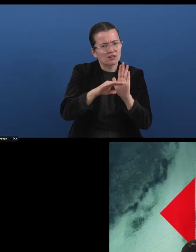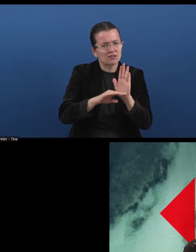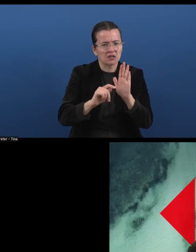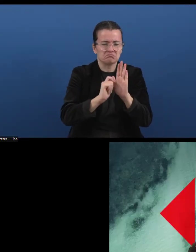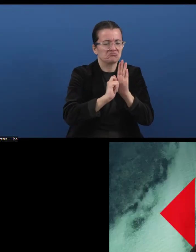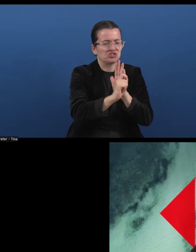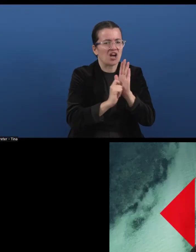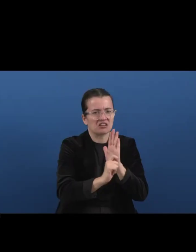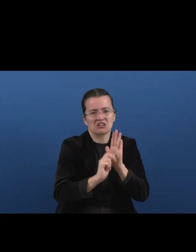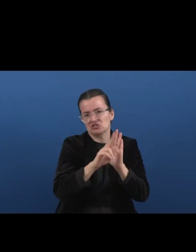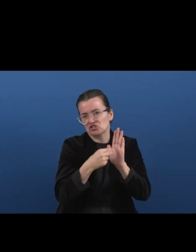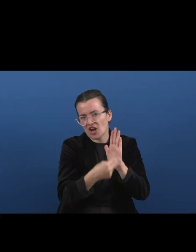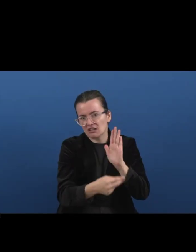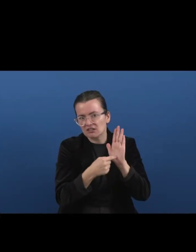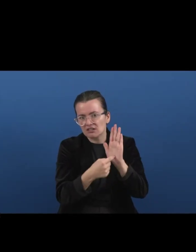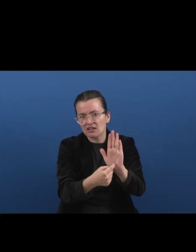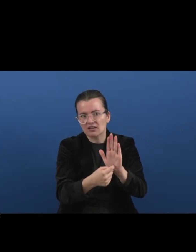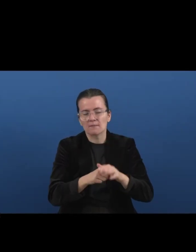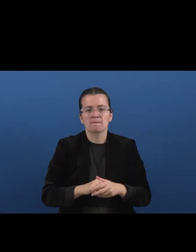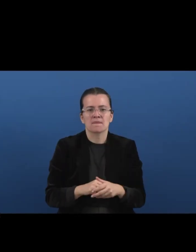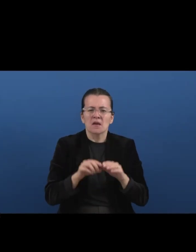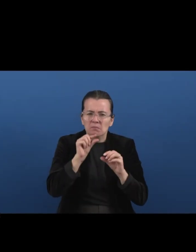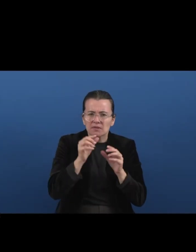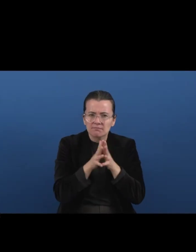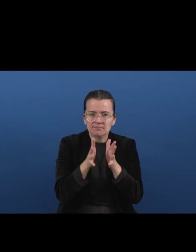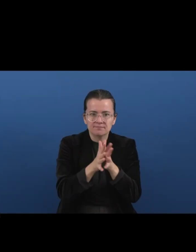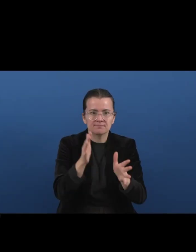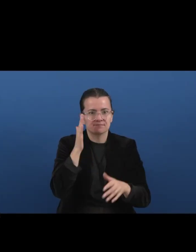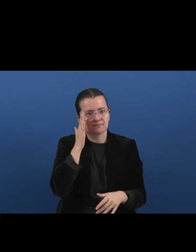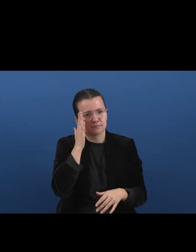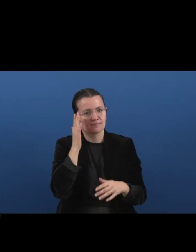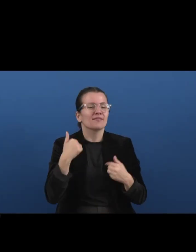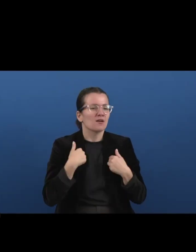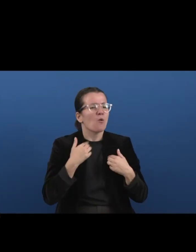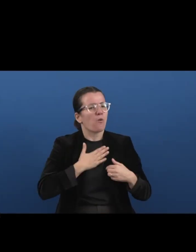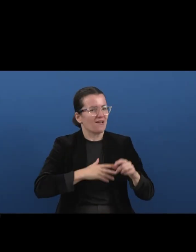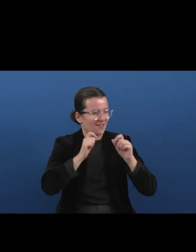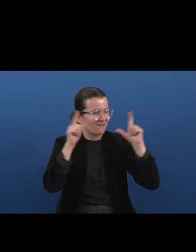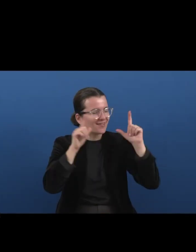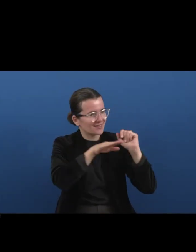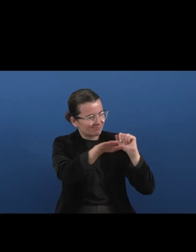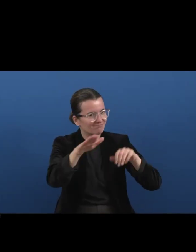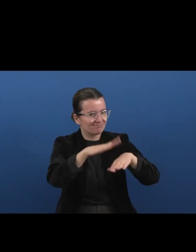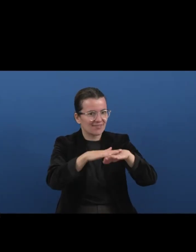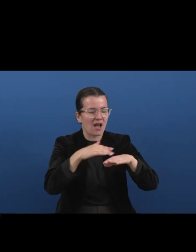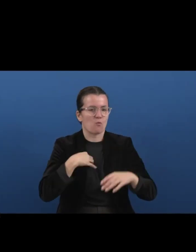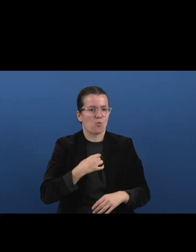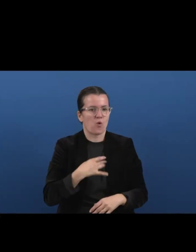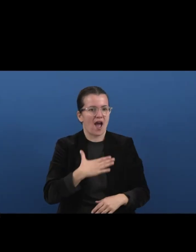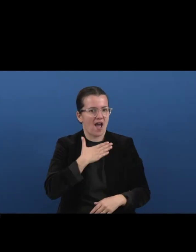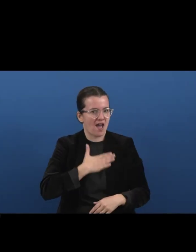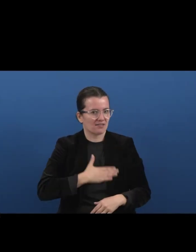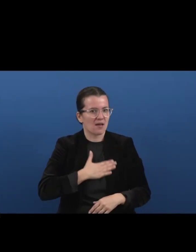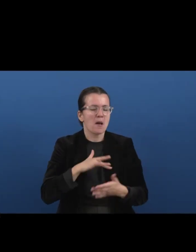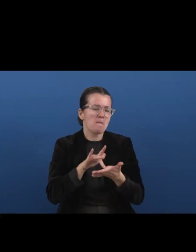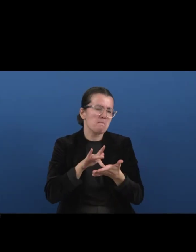Thanks, Jürgen. Just for everybody's awareness, I am a white middle-aged woman. I have brown hair and